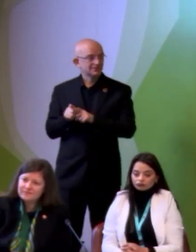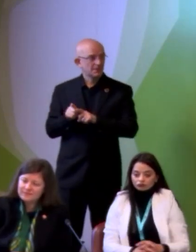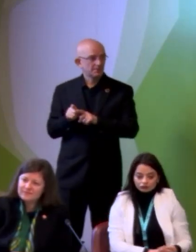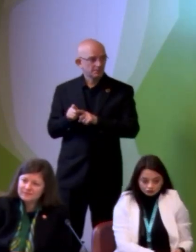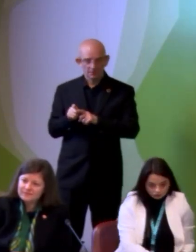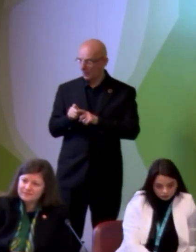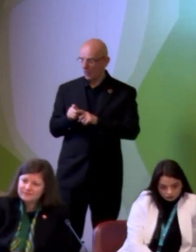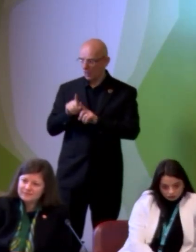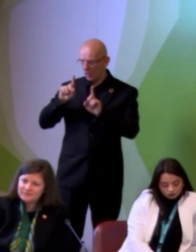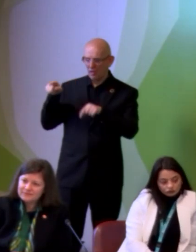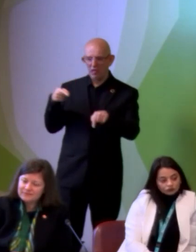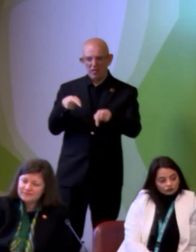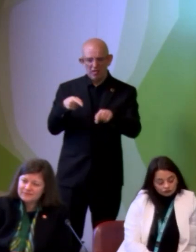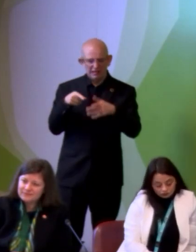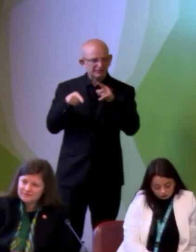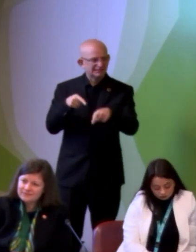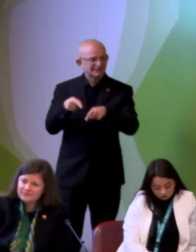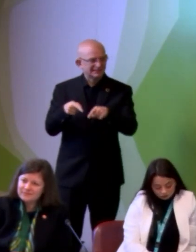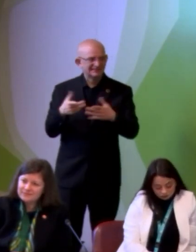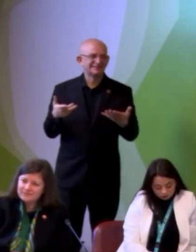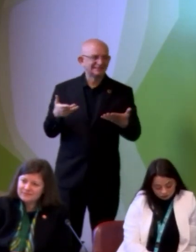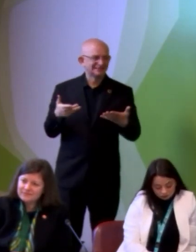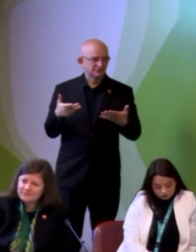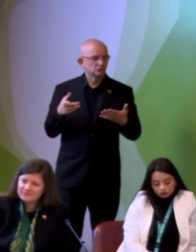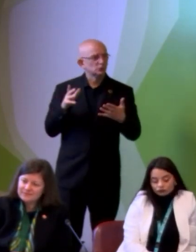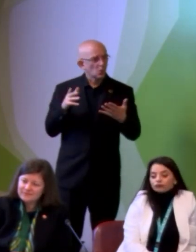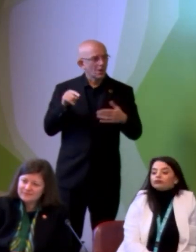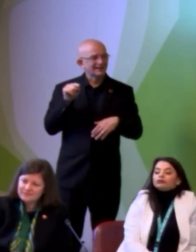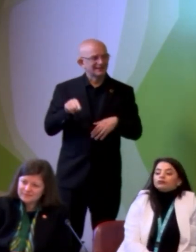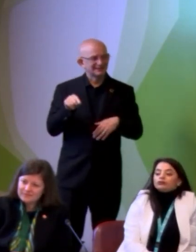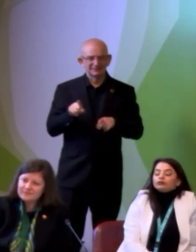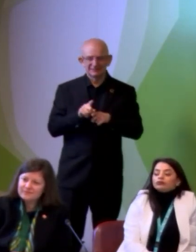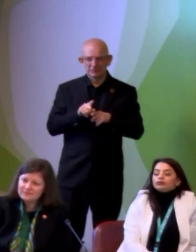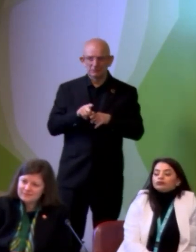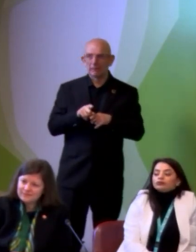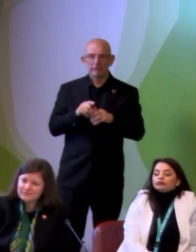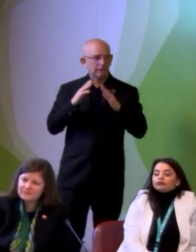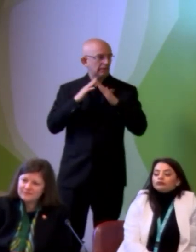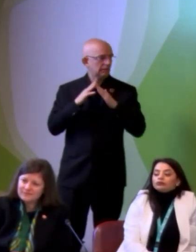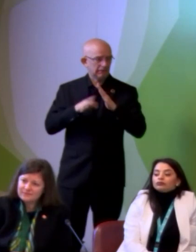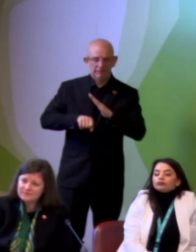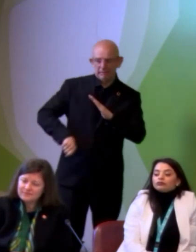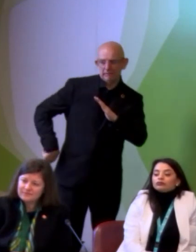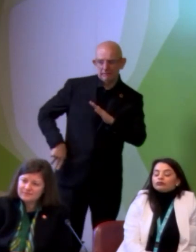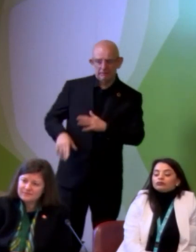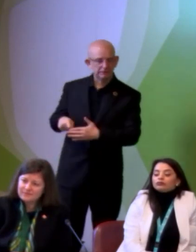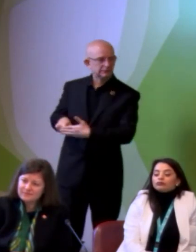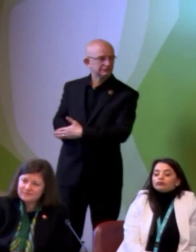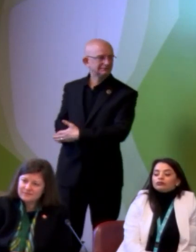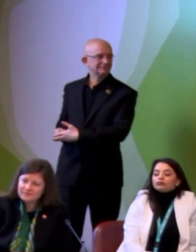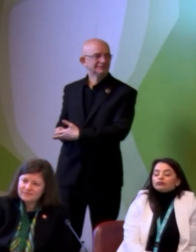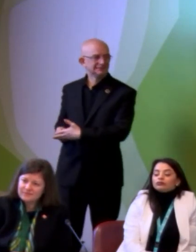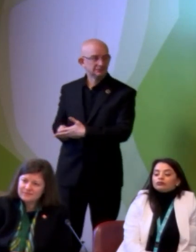them and they keep them in hiding. But with this policy that we developed recently, we have